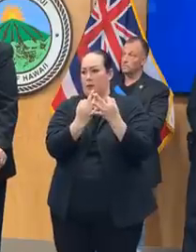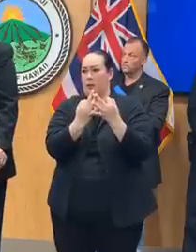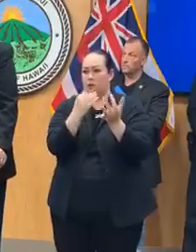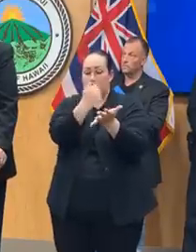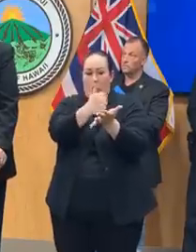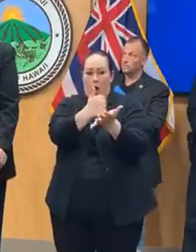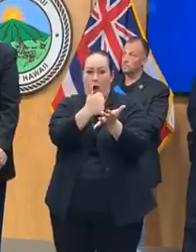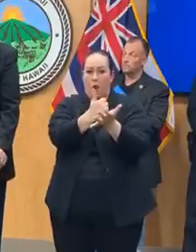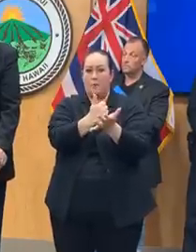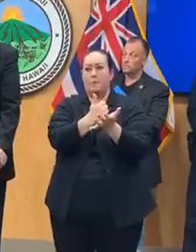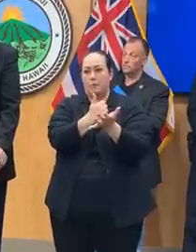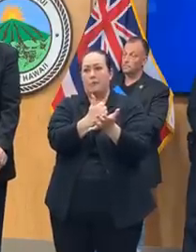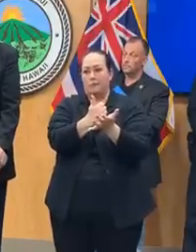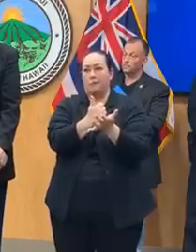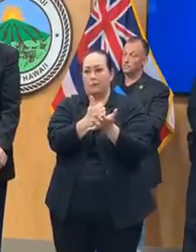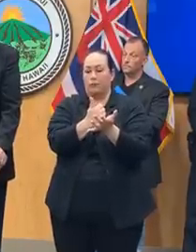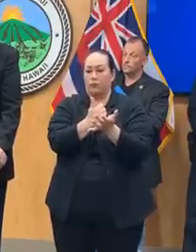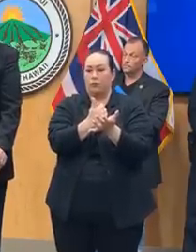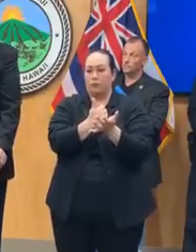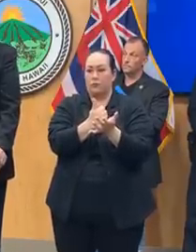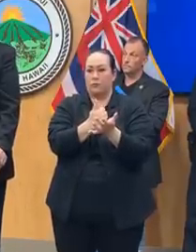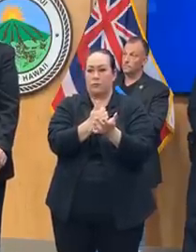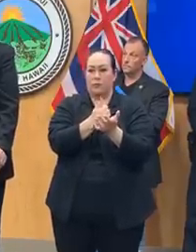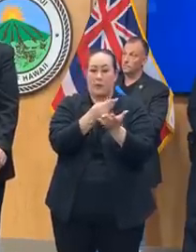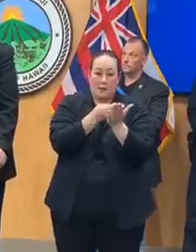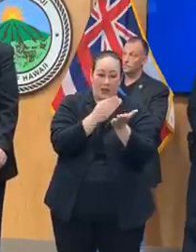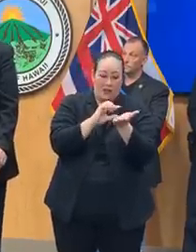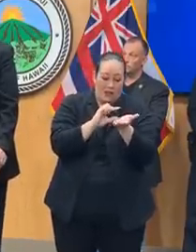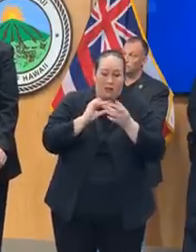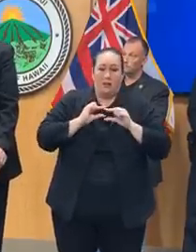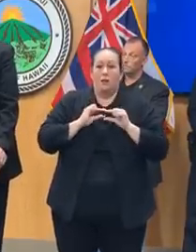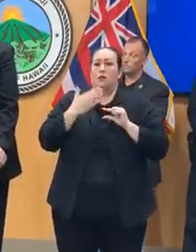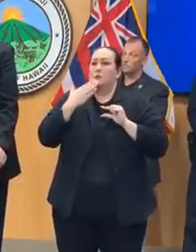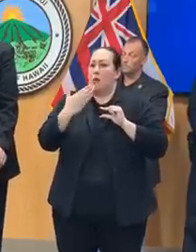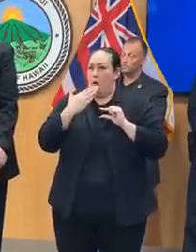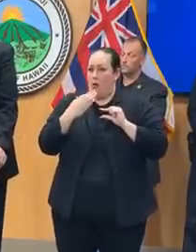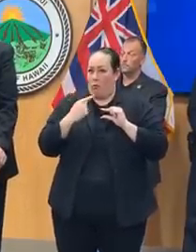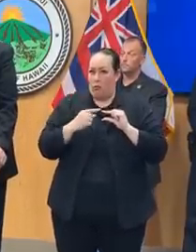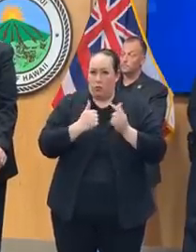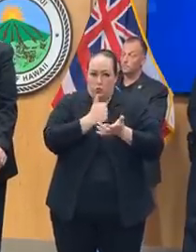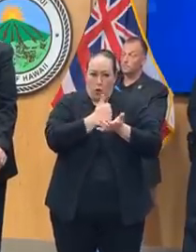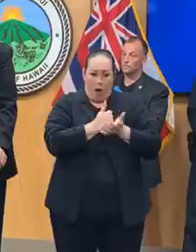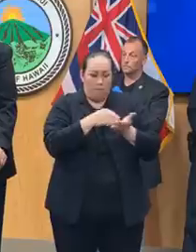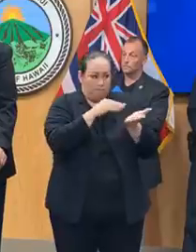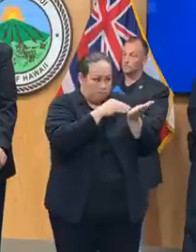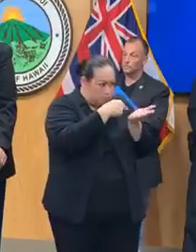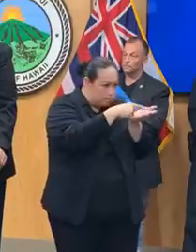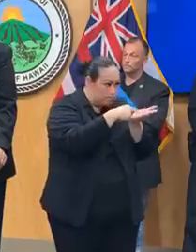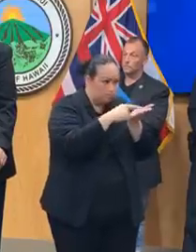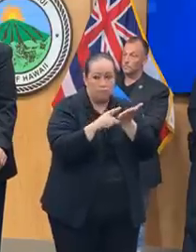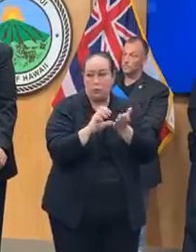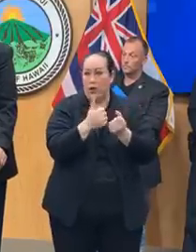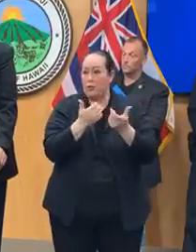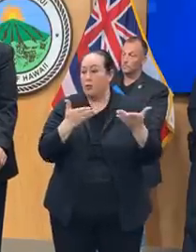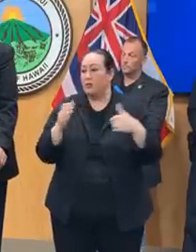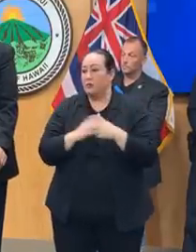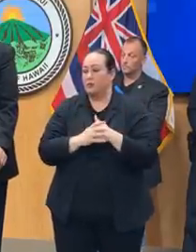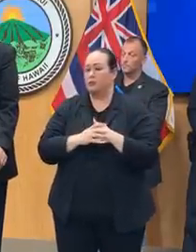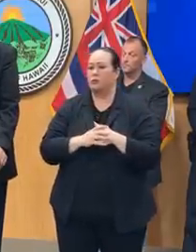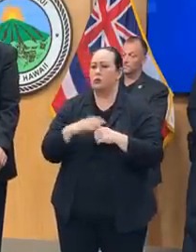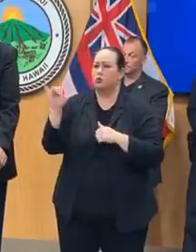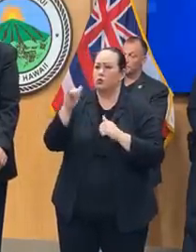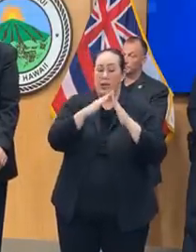help them to regain, using that to help them recover through this tragedy. We have a housing task force that's been